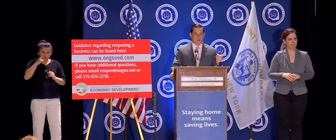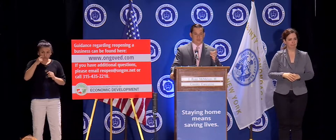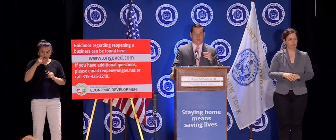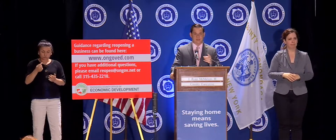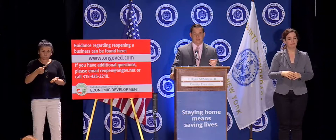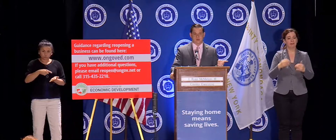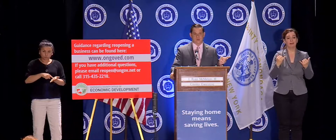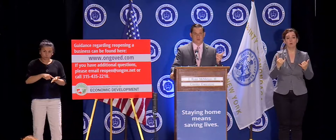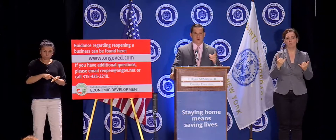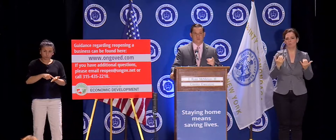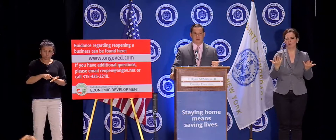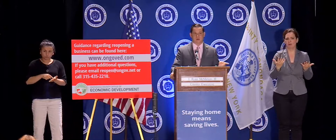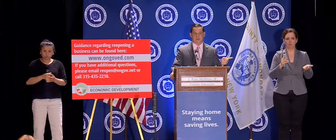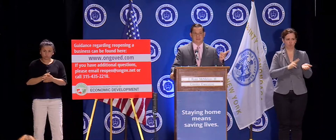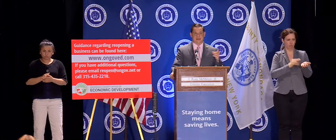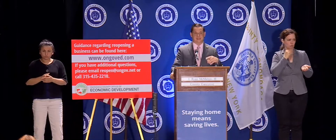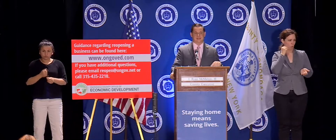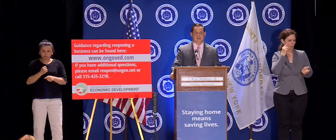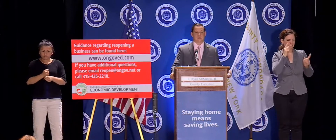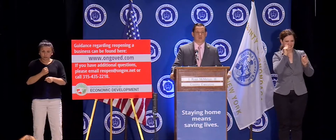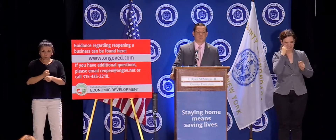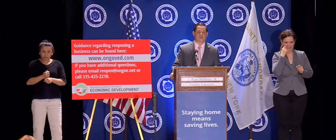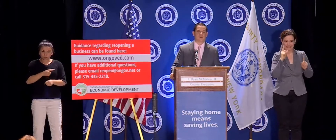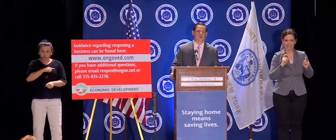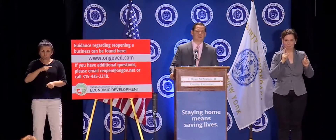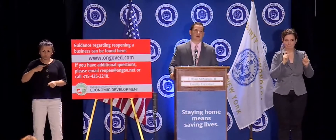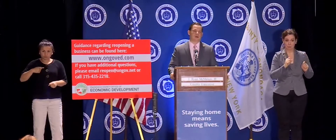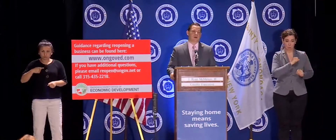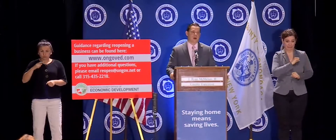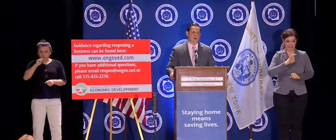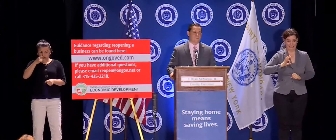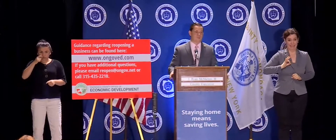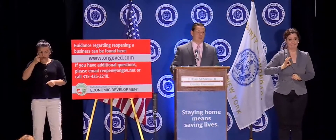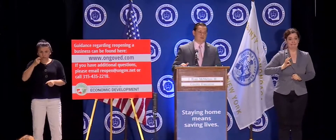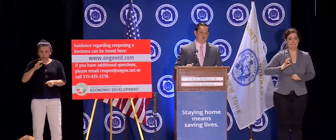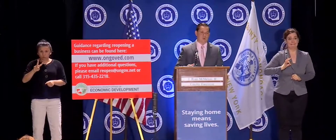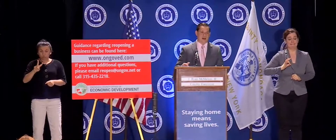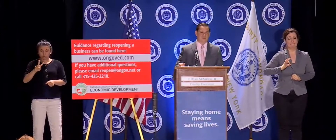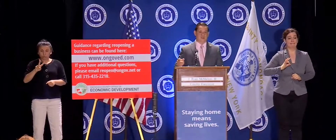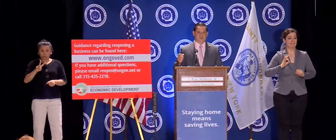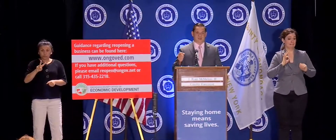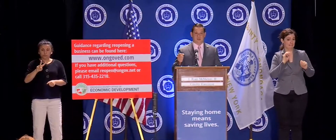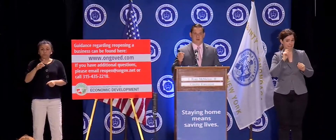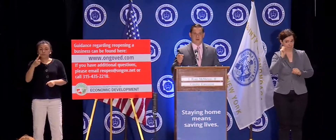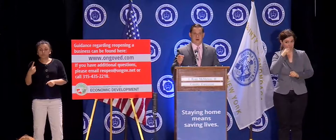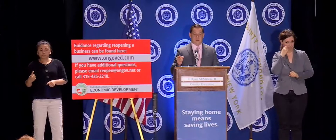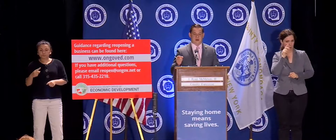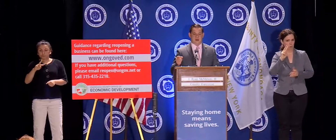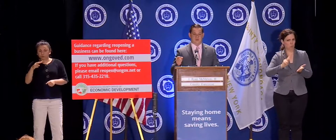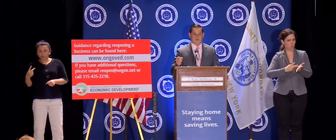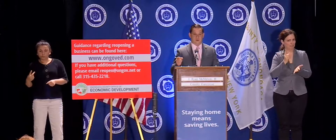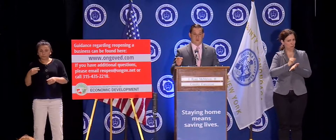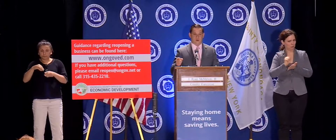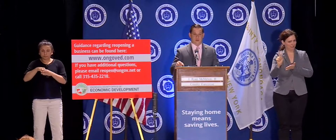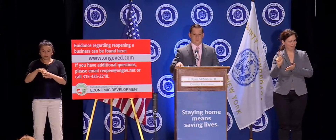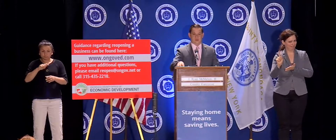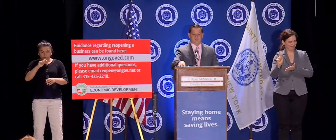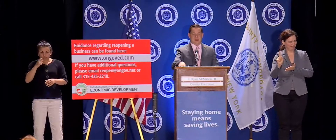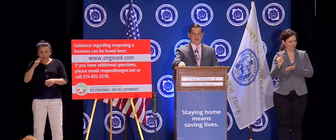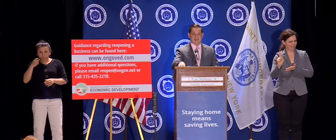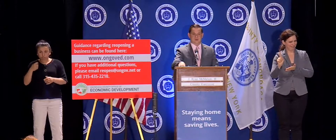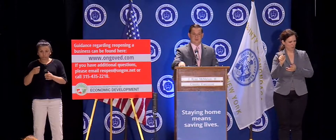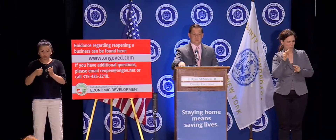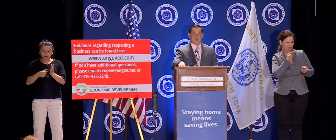the employees at the nursing homes are now being tested twice a week. We're going to have to watch to see if we know that